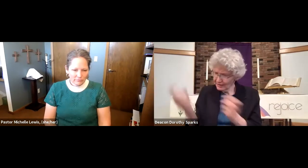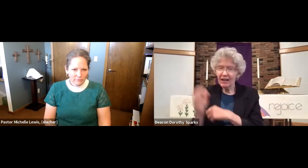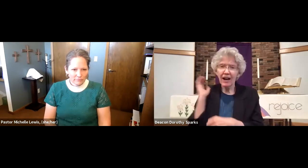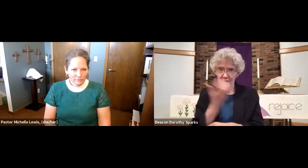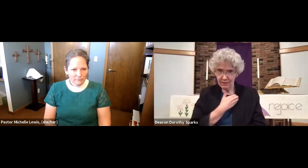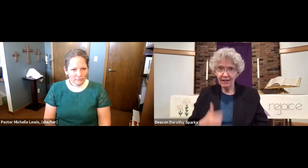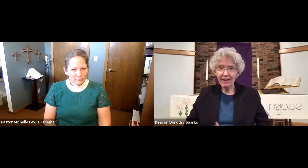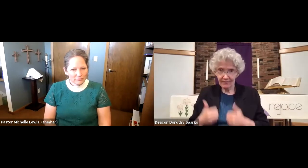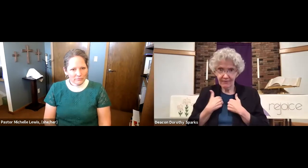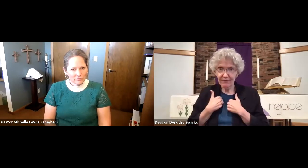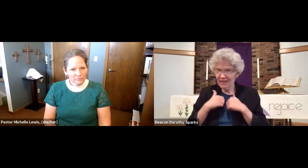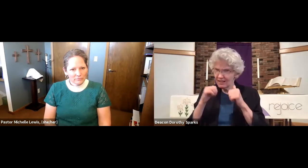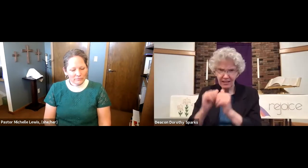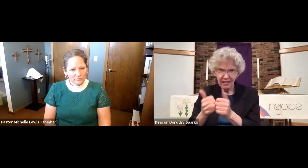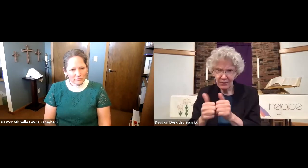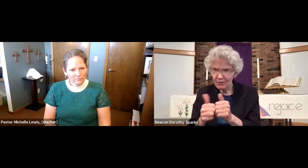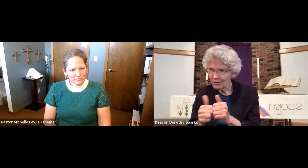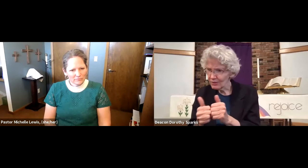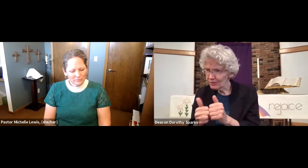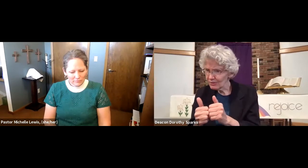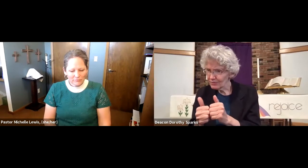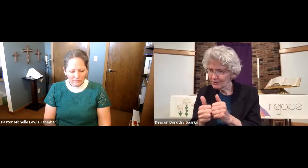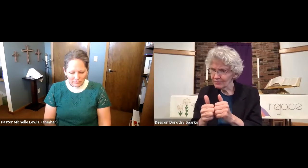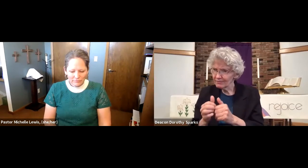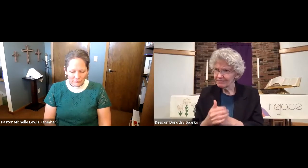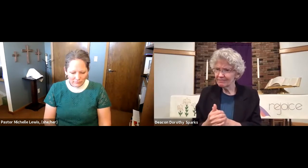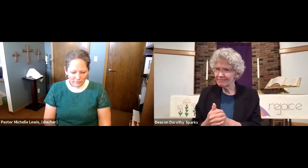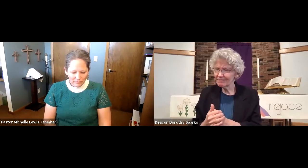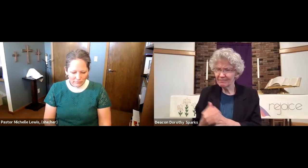How does the promise of the Holy Spirit change our lives now?